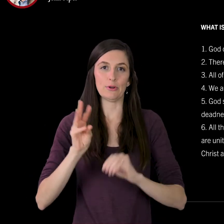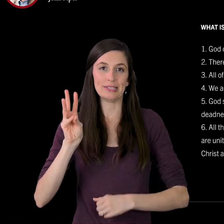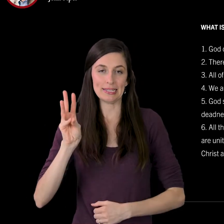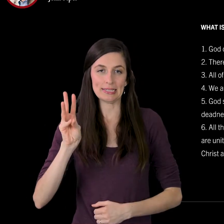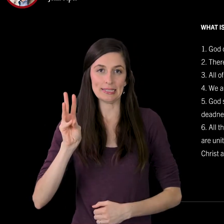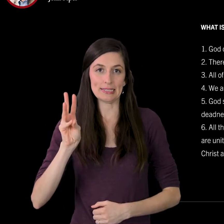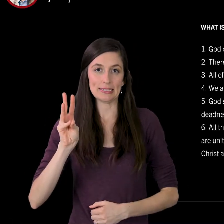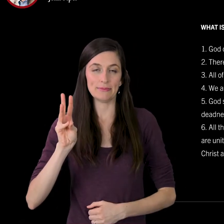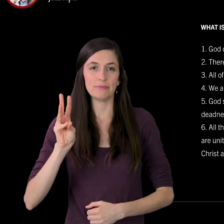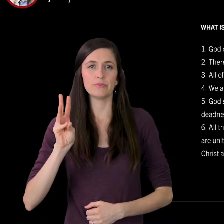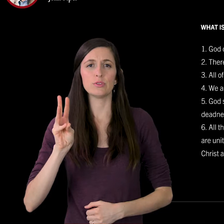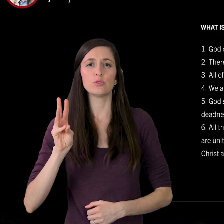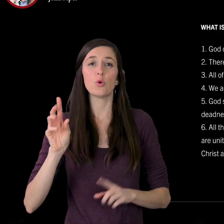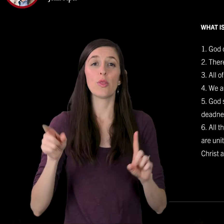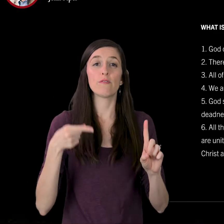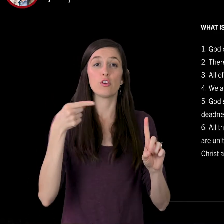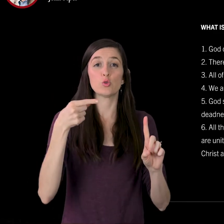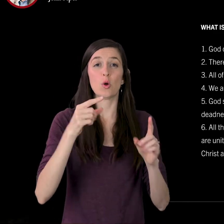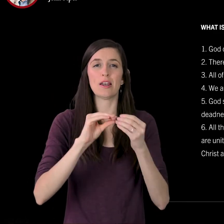What is the Good News?